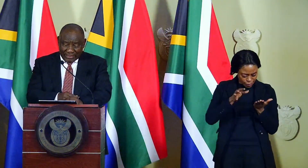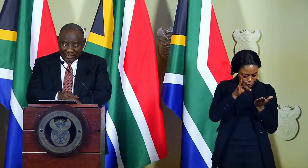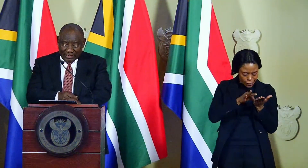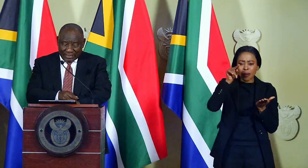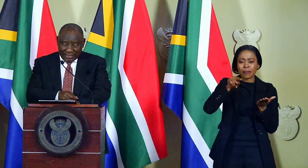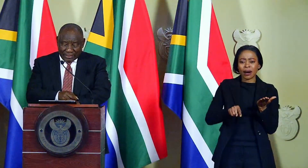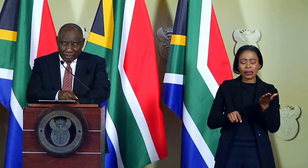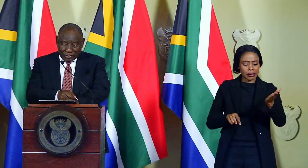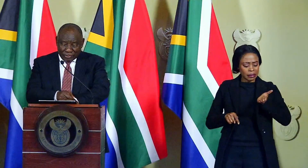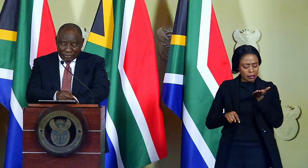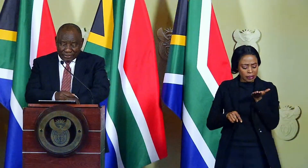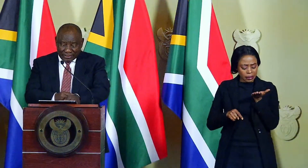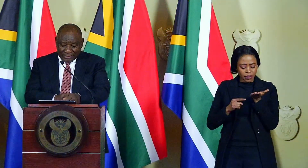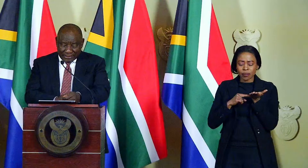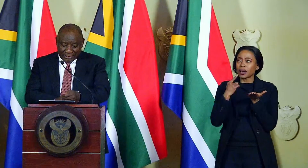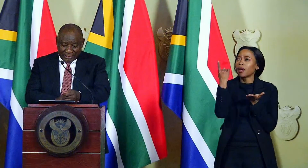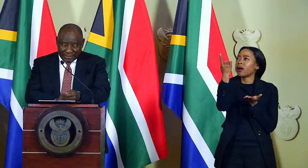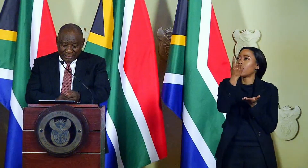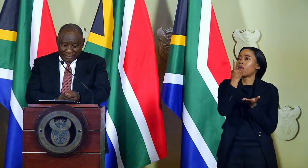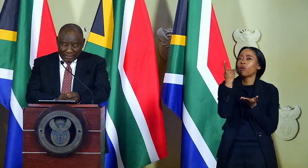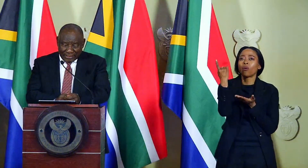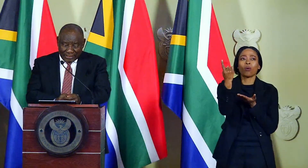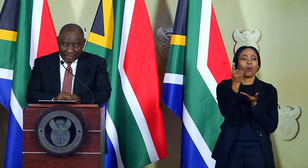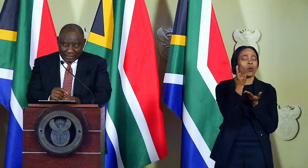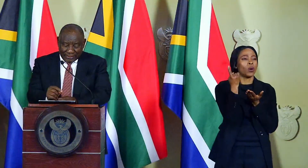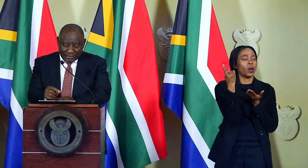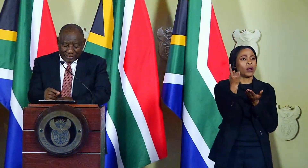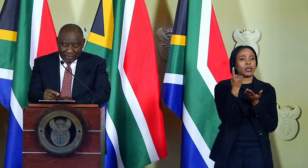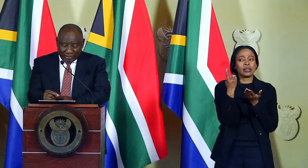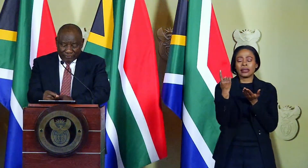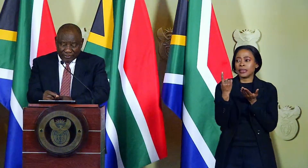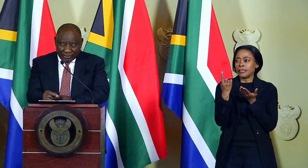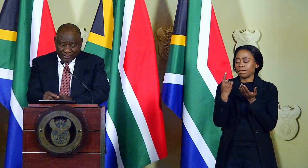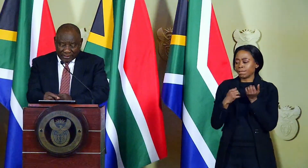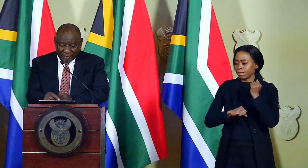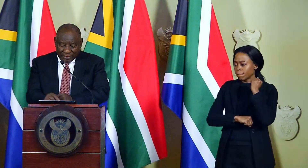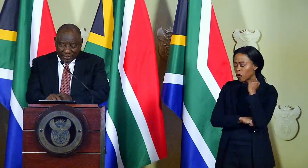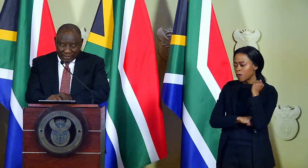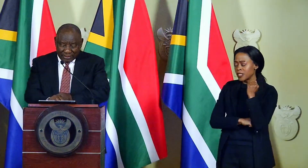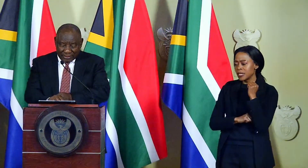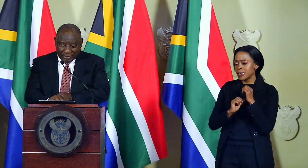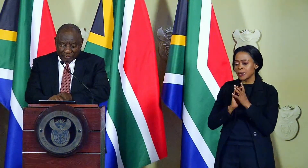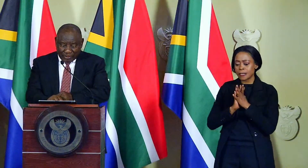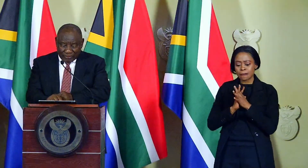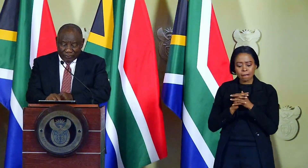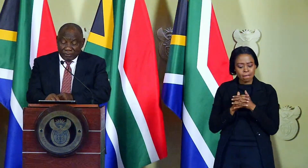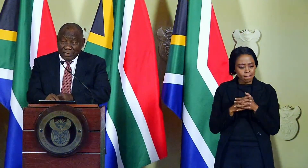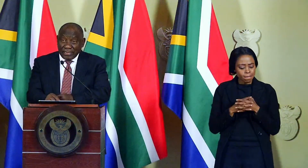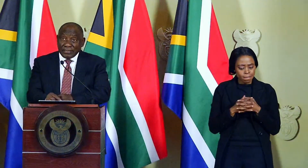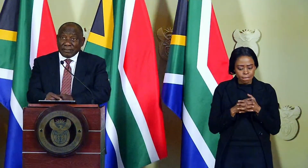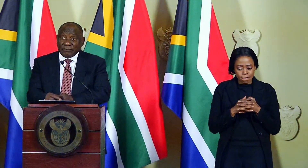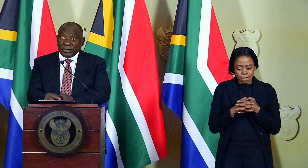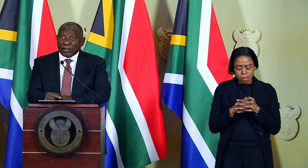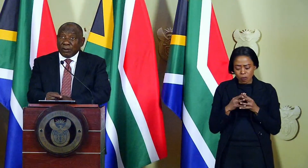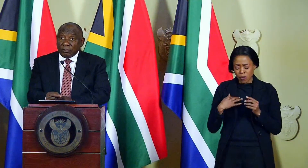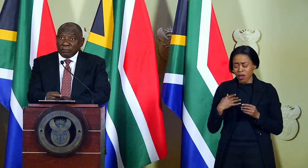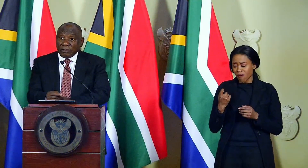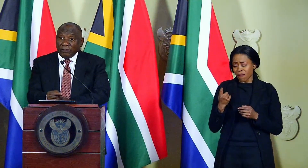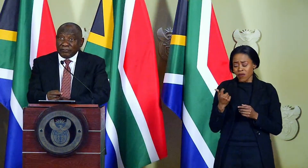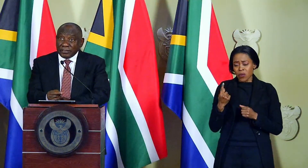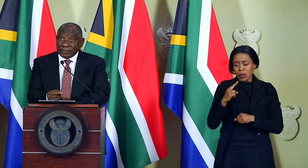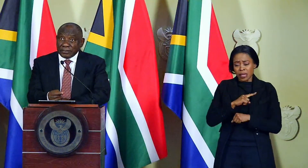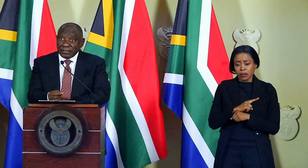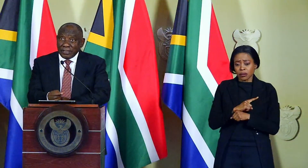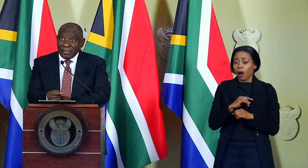sign, alone, seated in an office, and this past few days, a very